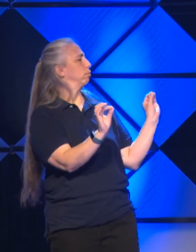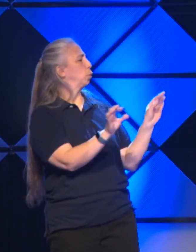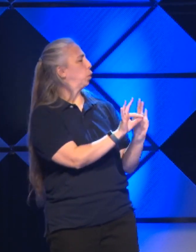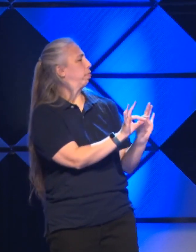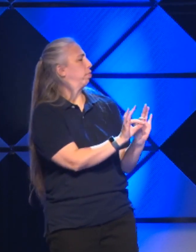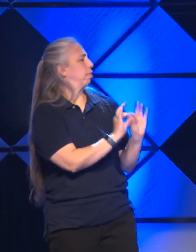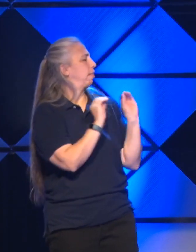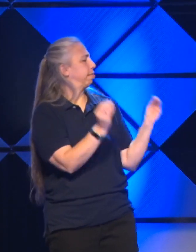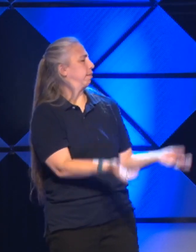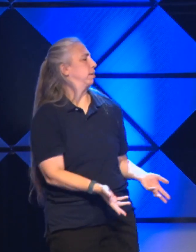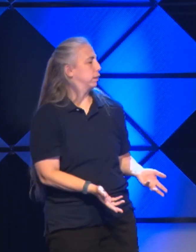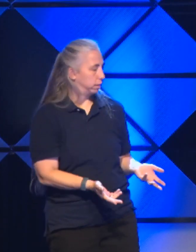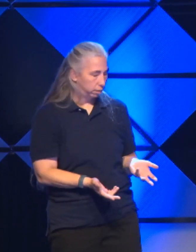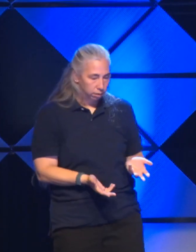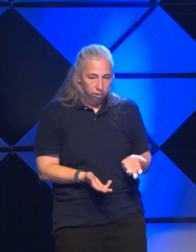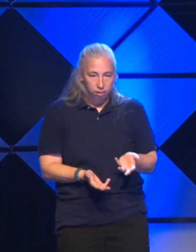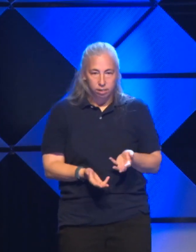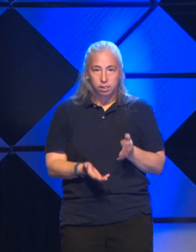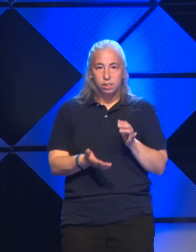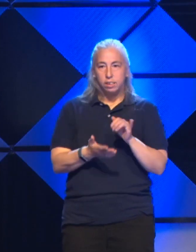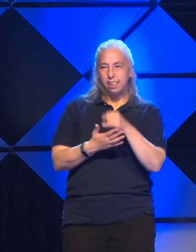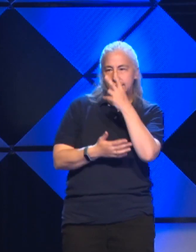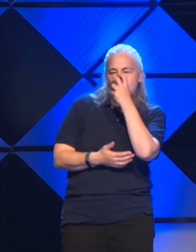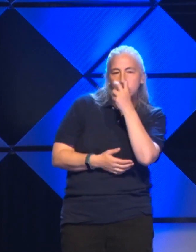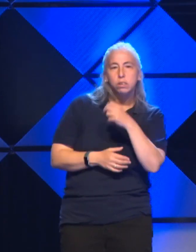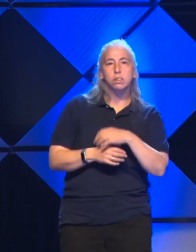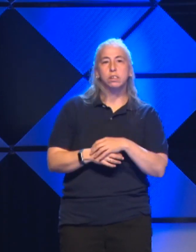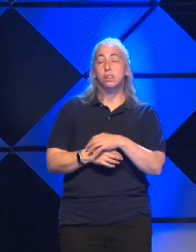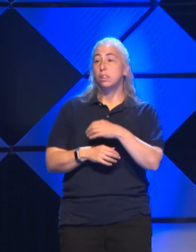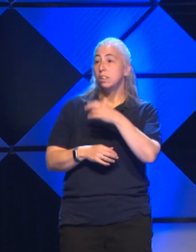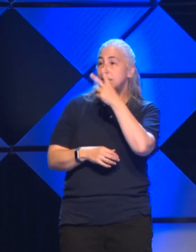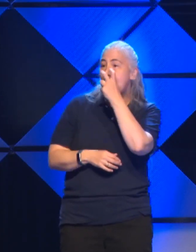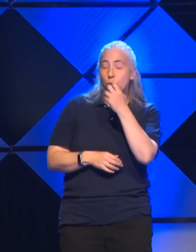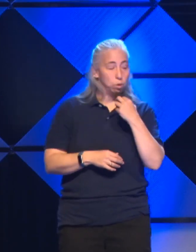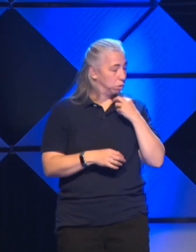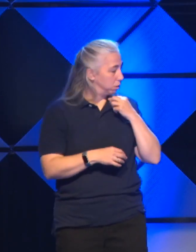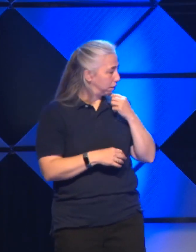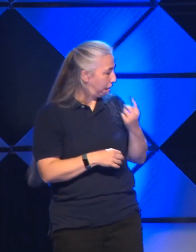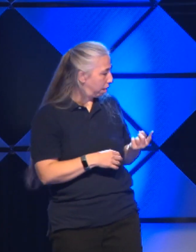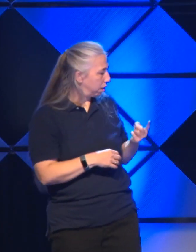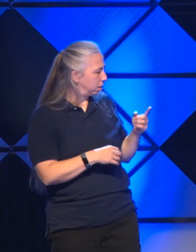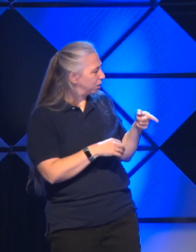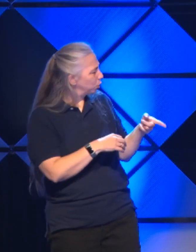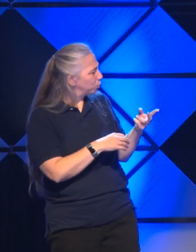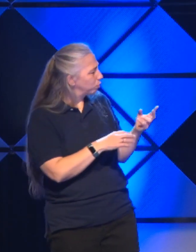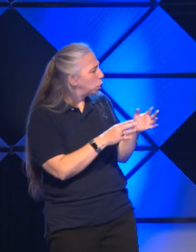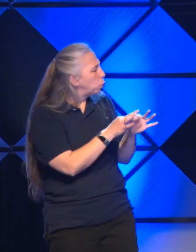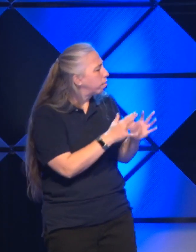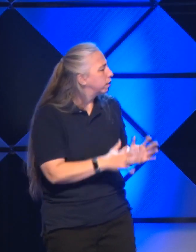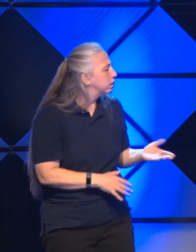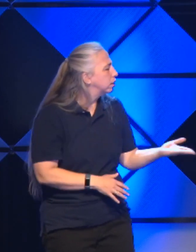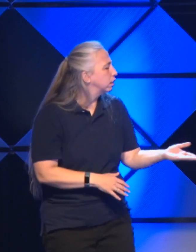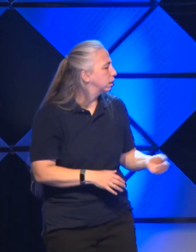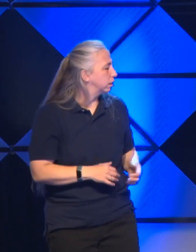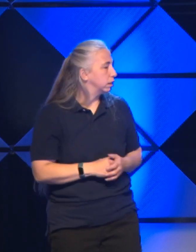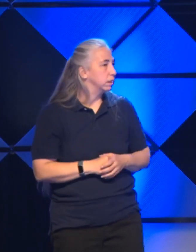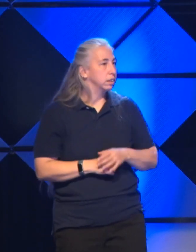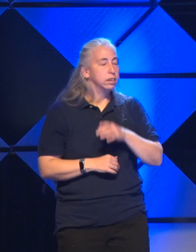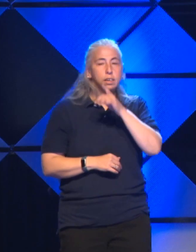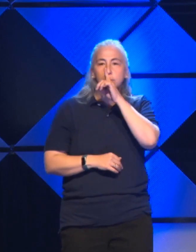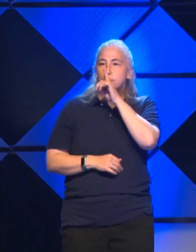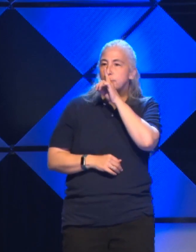Our abilities are useless. When in fact, we have so much